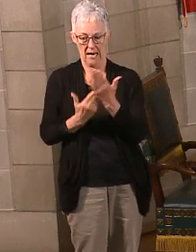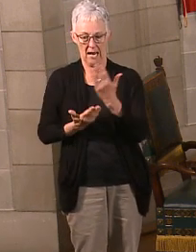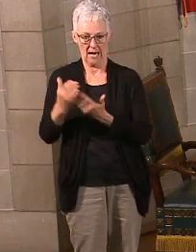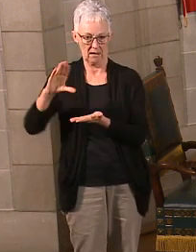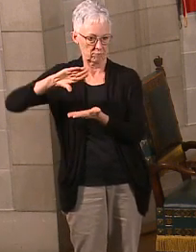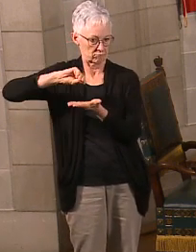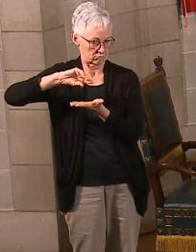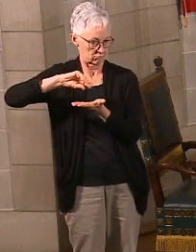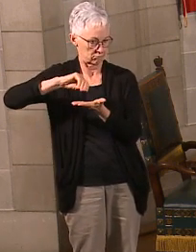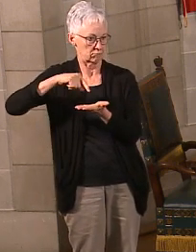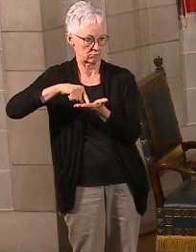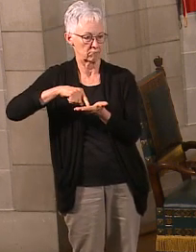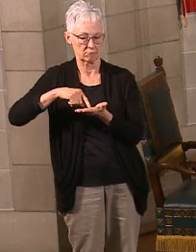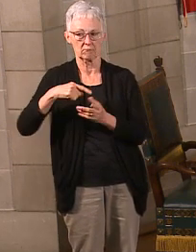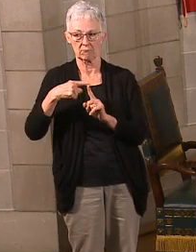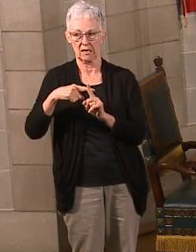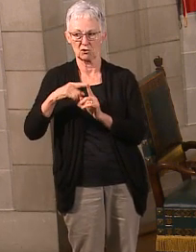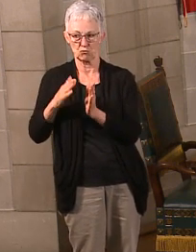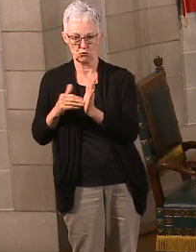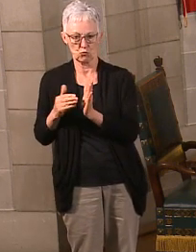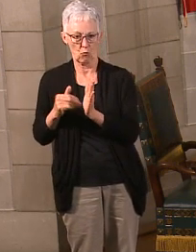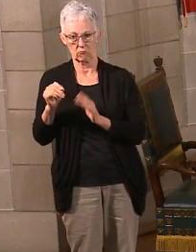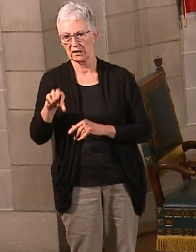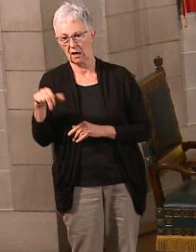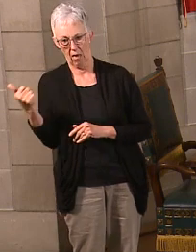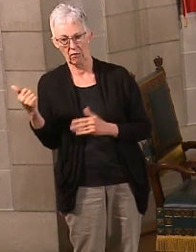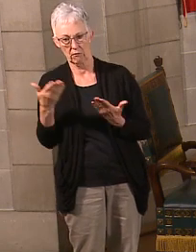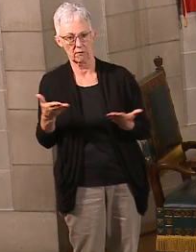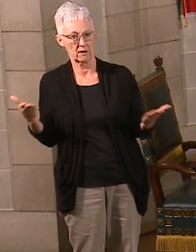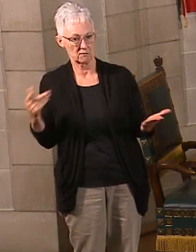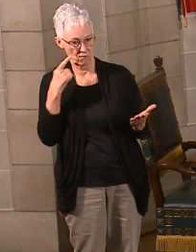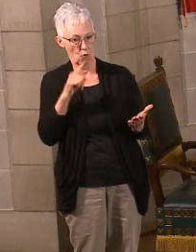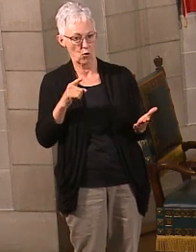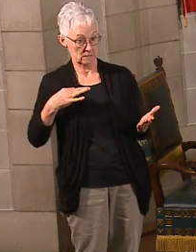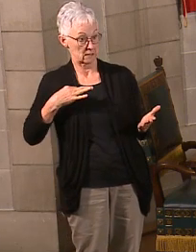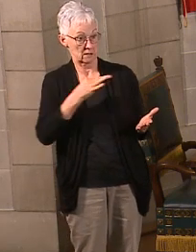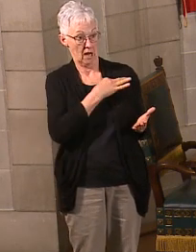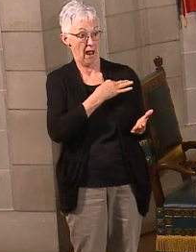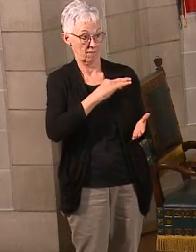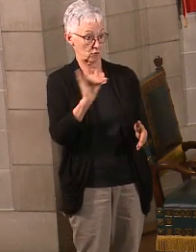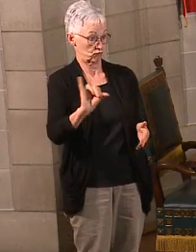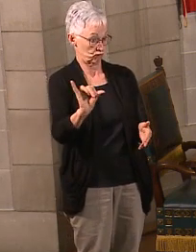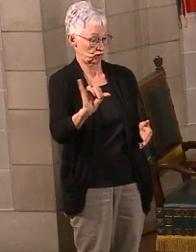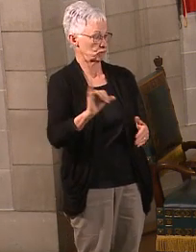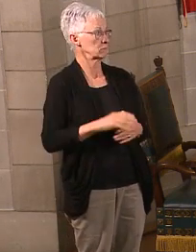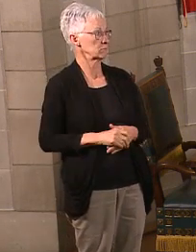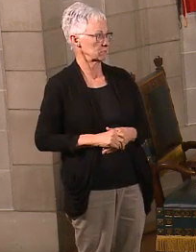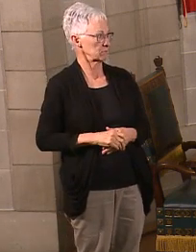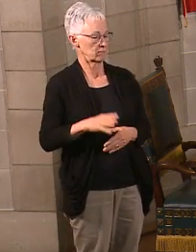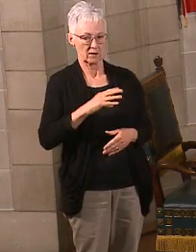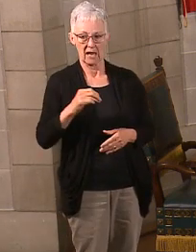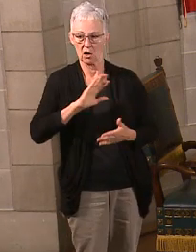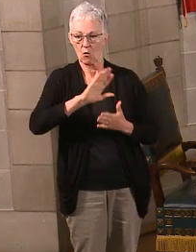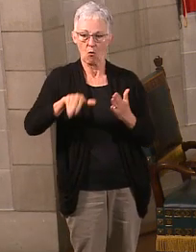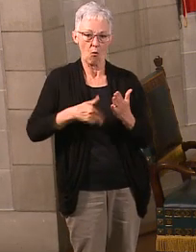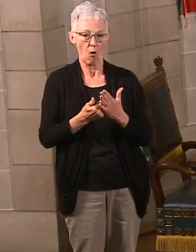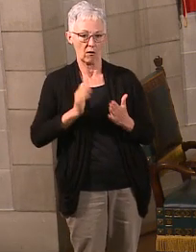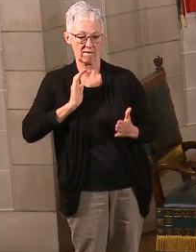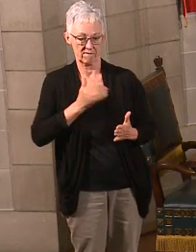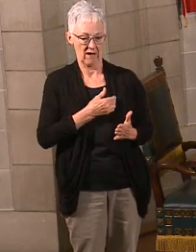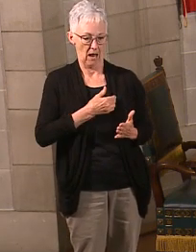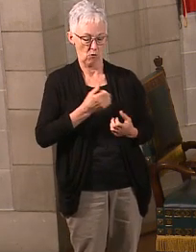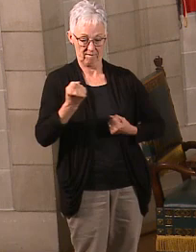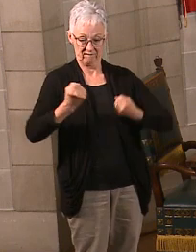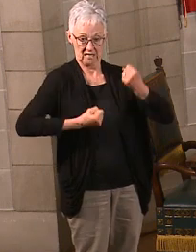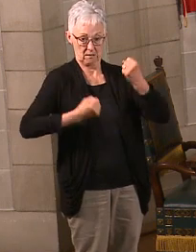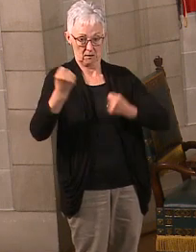sanitizer as well as soap and other washing facilities for staff. And we sanitize all of our vehicles, both the ones